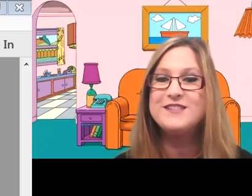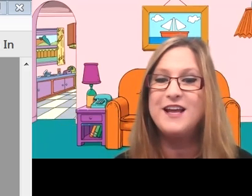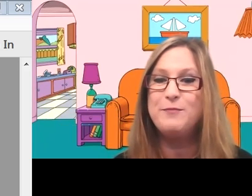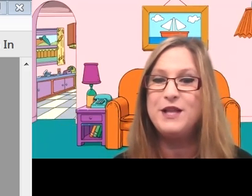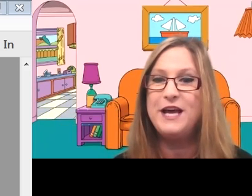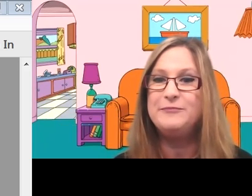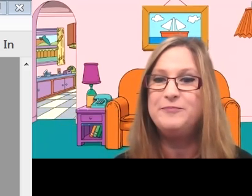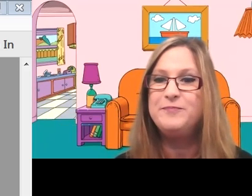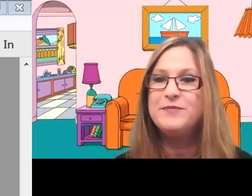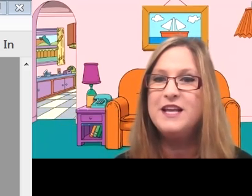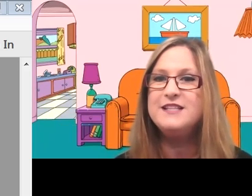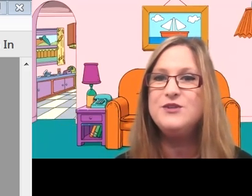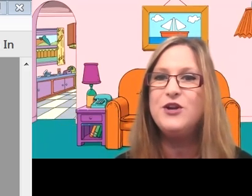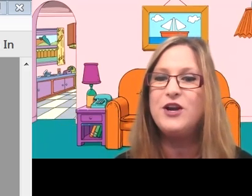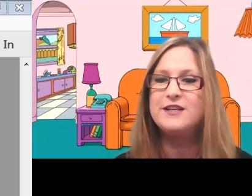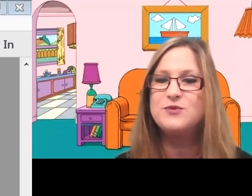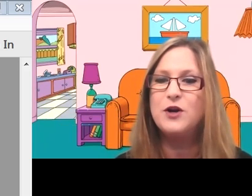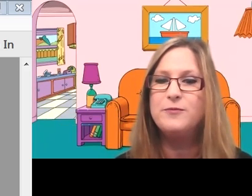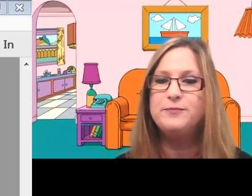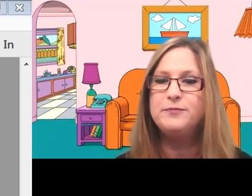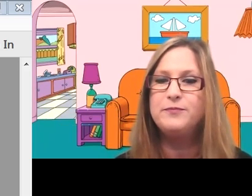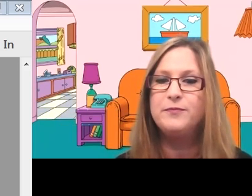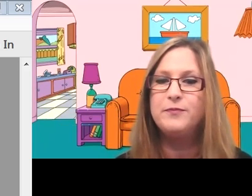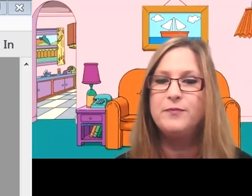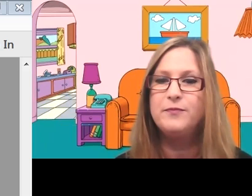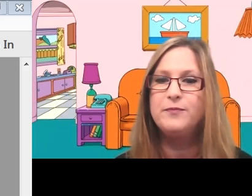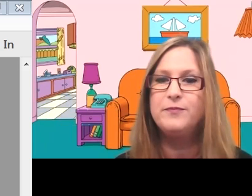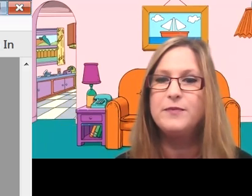go outside and play. Let's look at our next word.